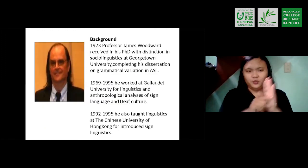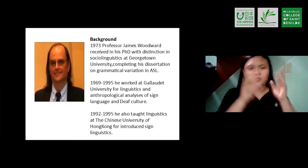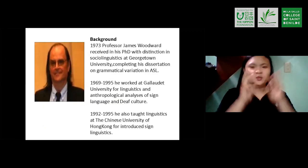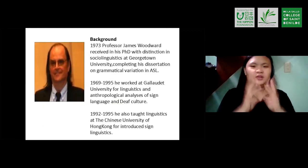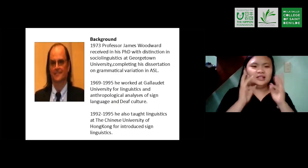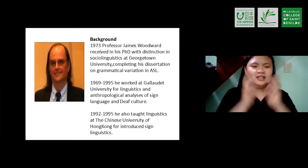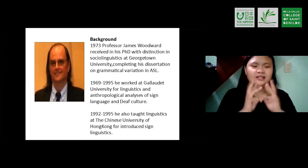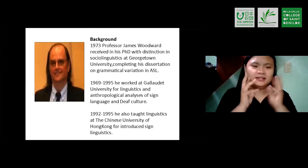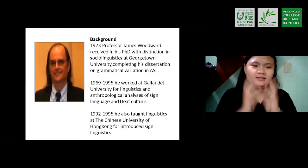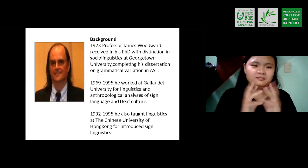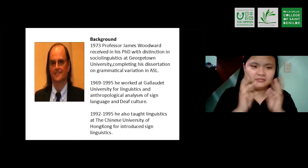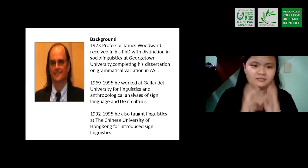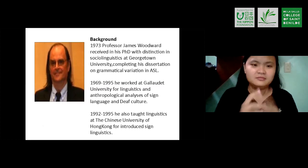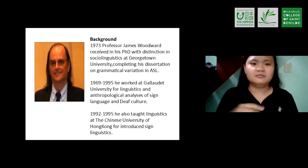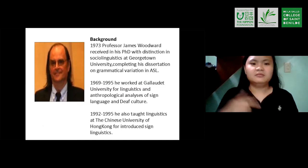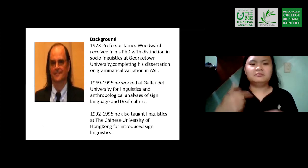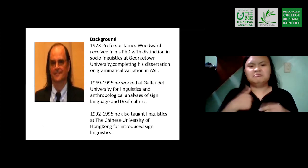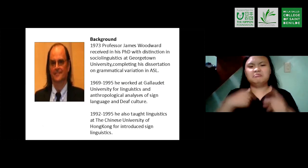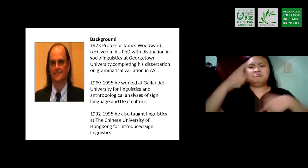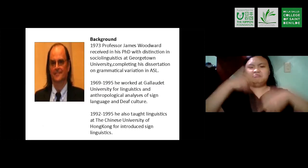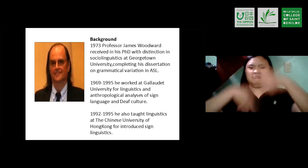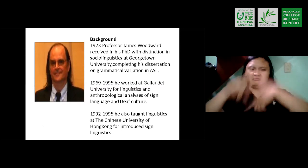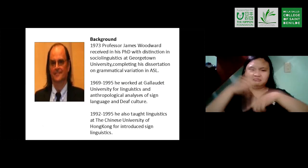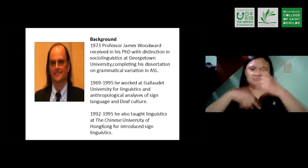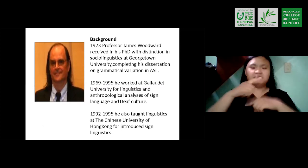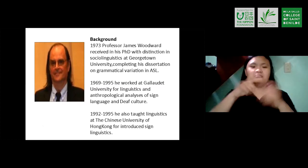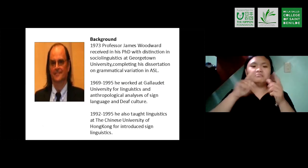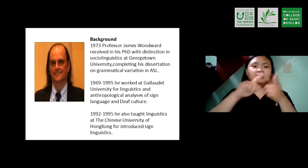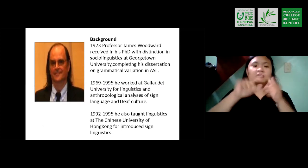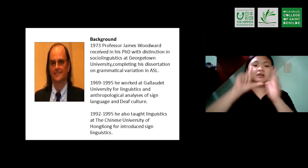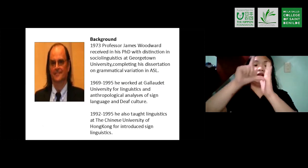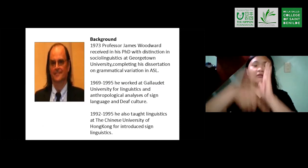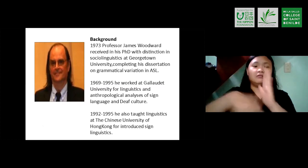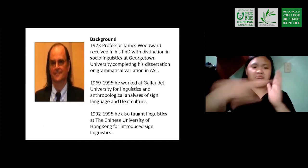So I'll give you a short background about Dr. James Woodward.